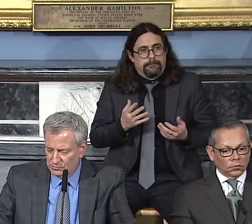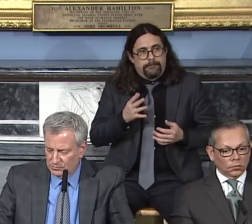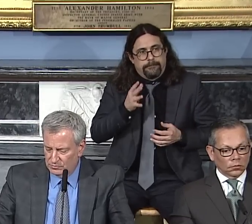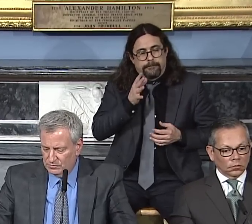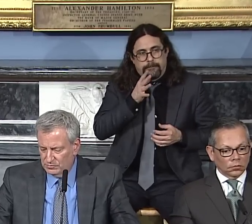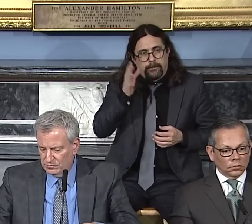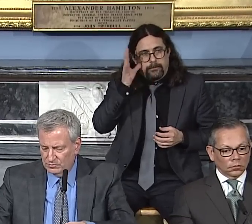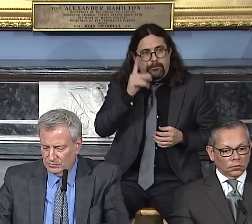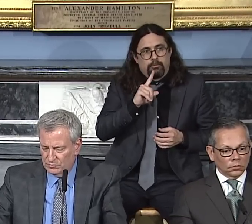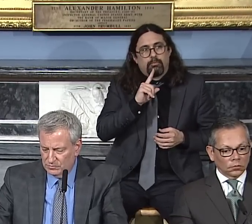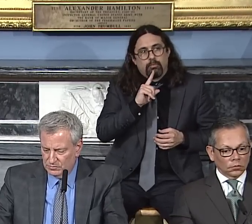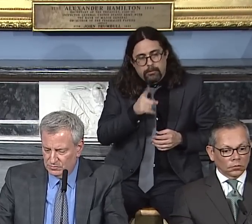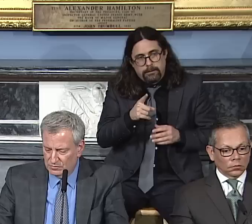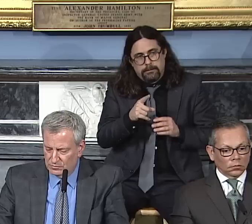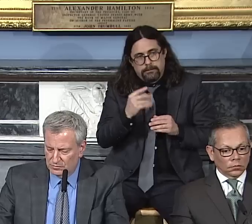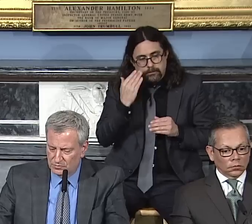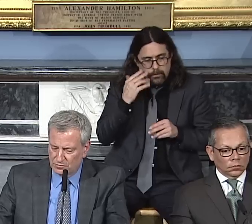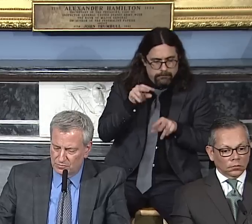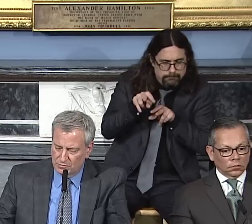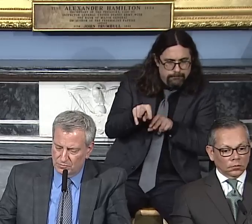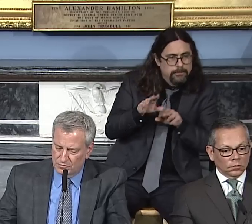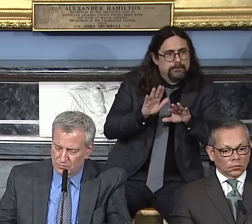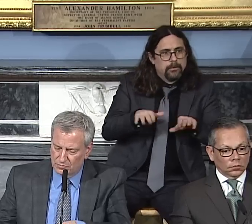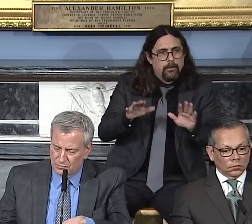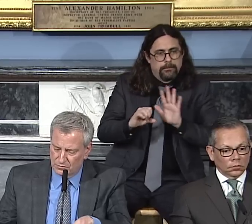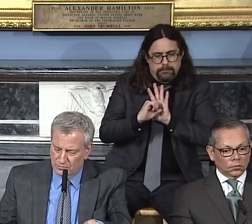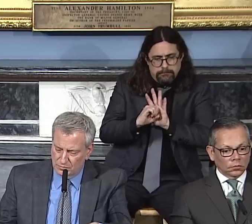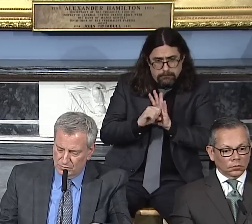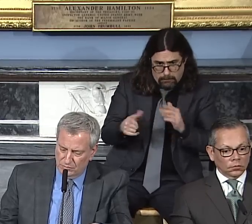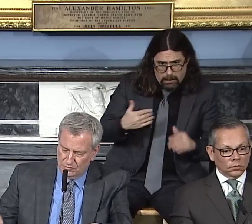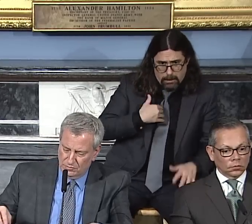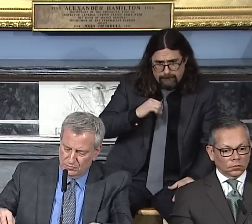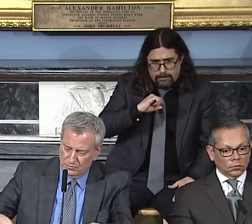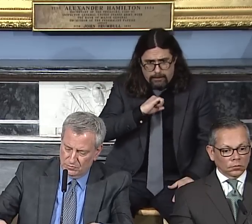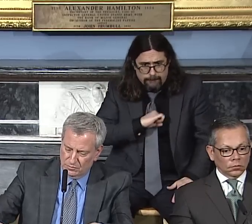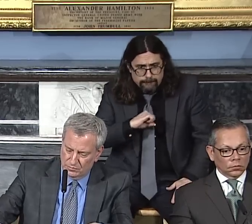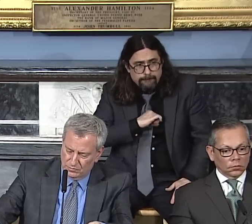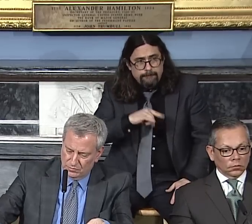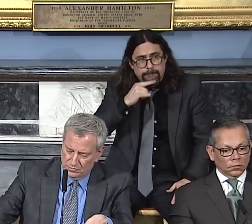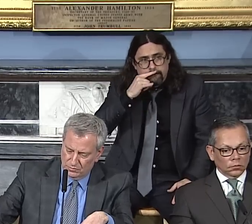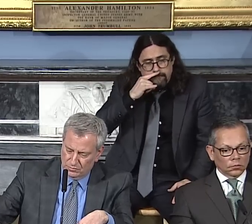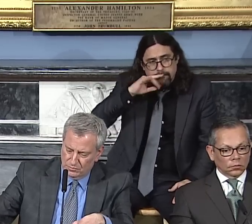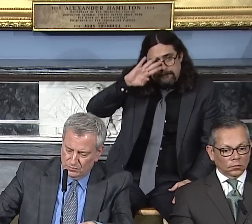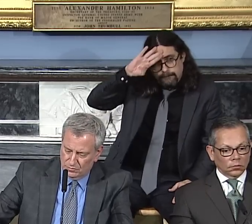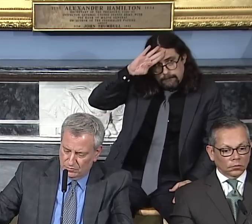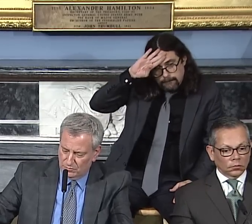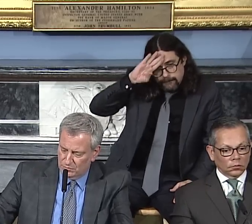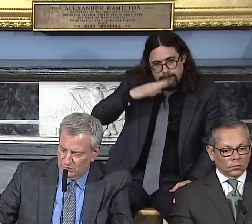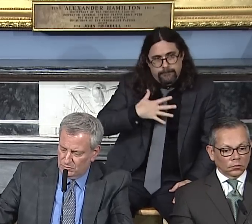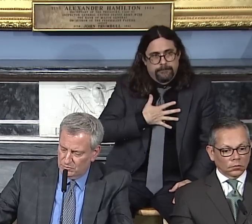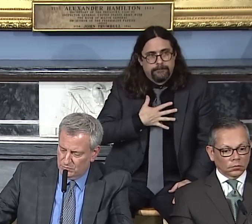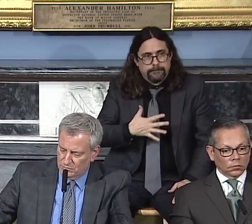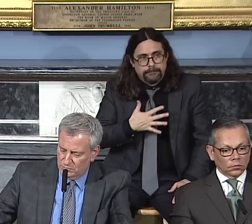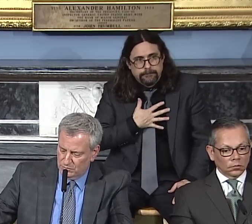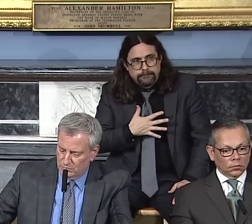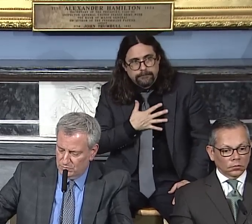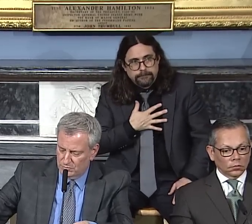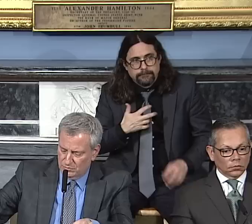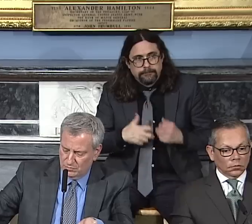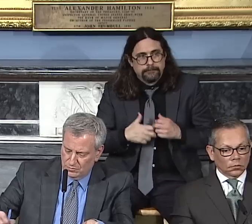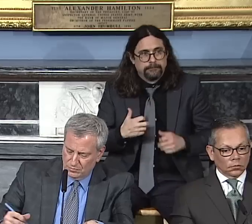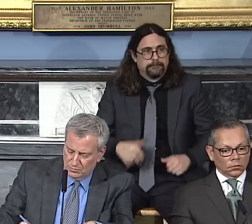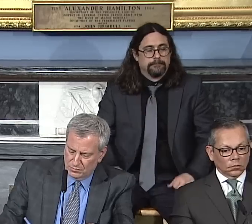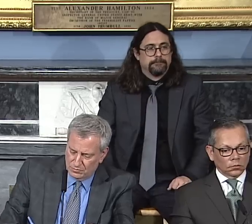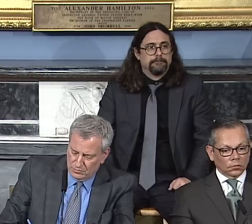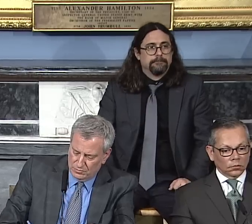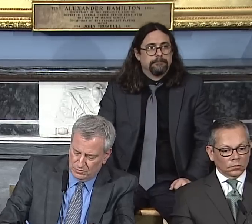their children, cough, fever, shortness of breath, and to have a low threshold